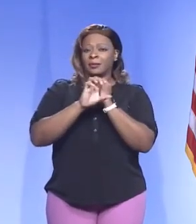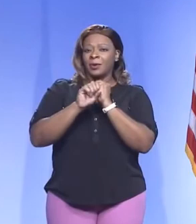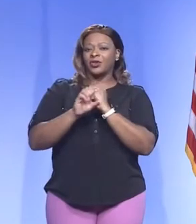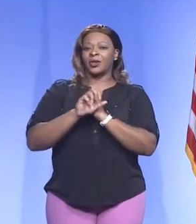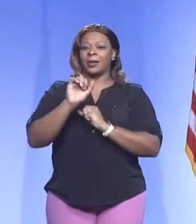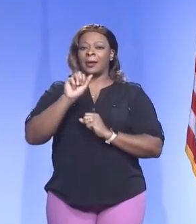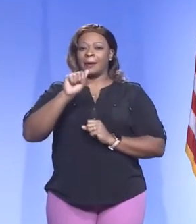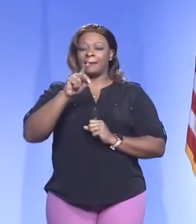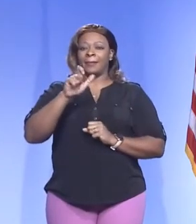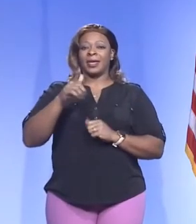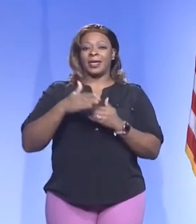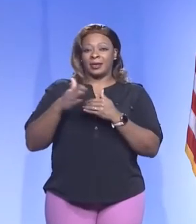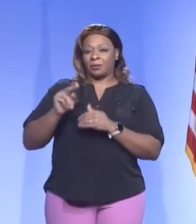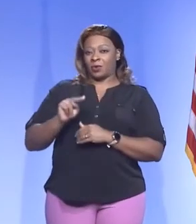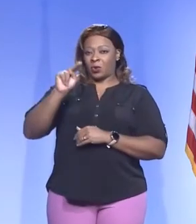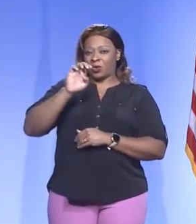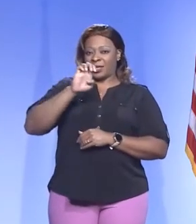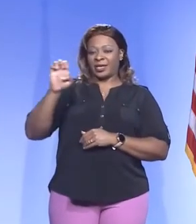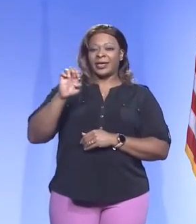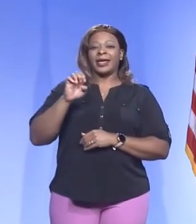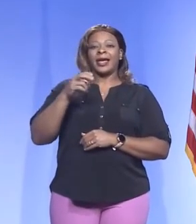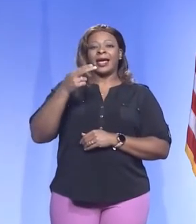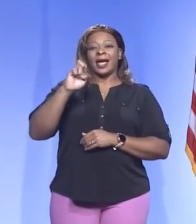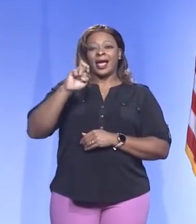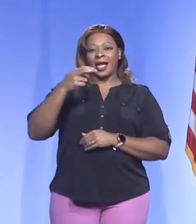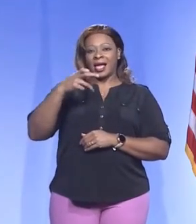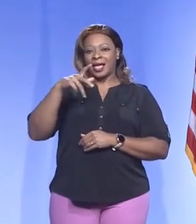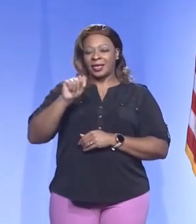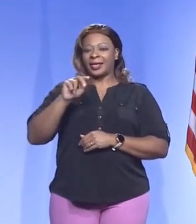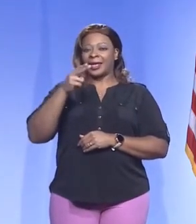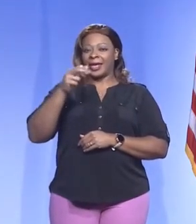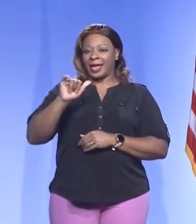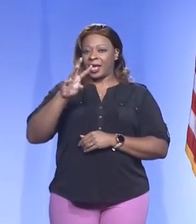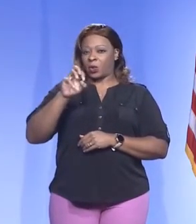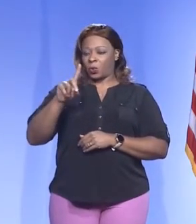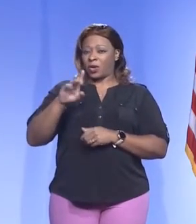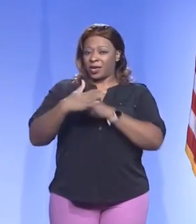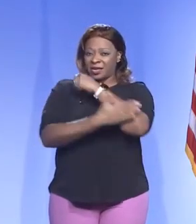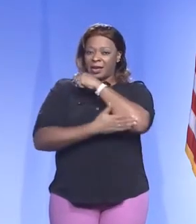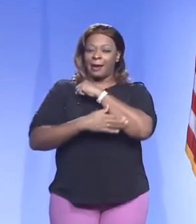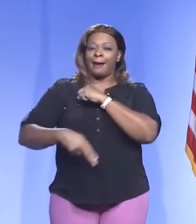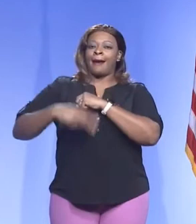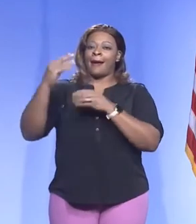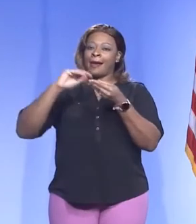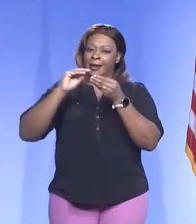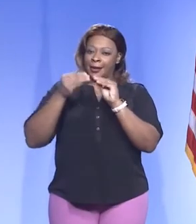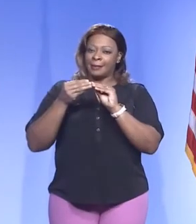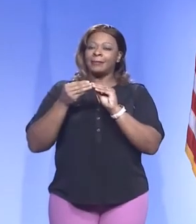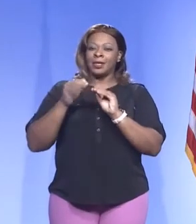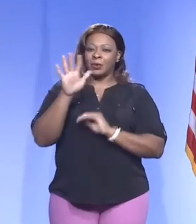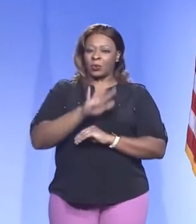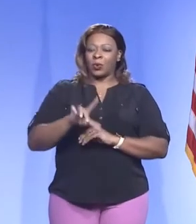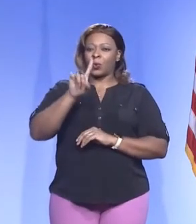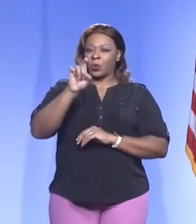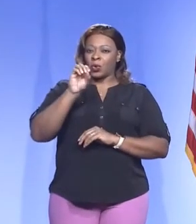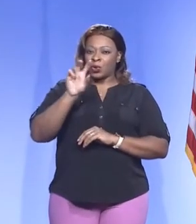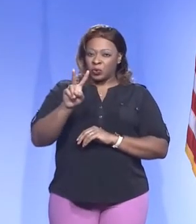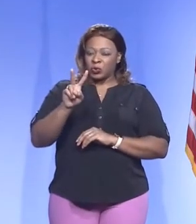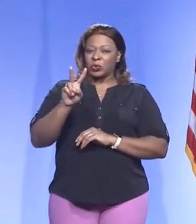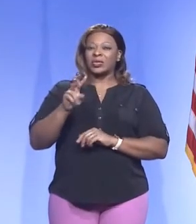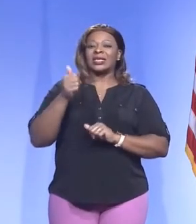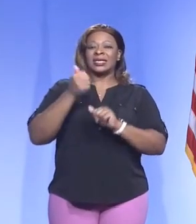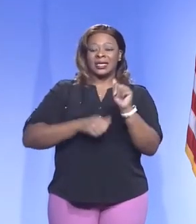to the northeast, Haywood County, has some of the highest numbers in the state, around 102 cases